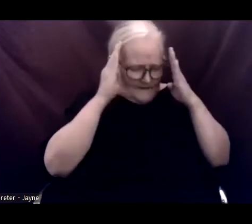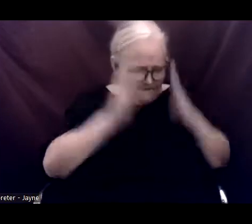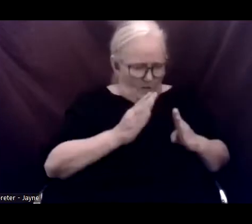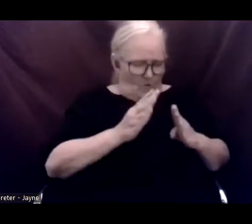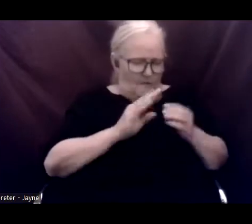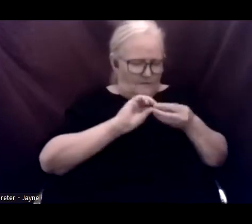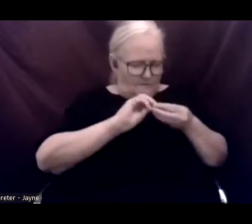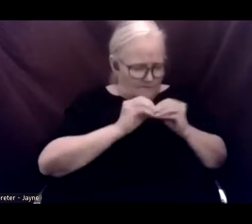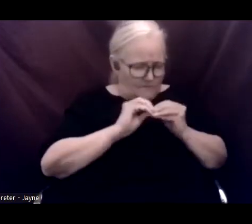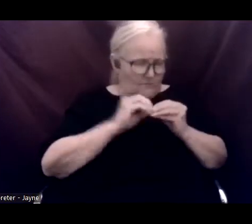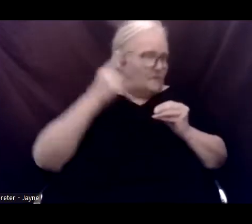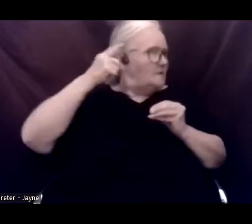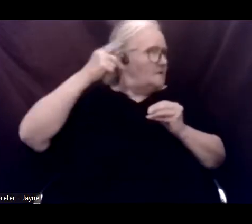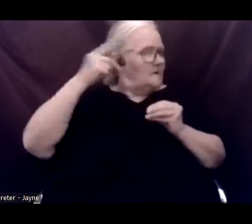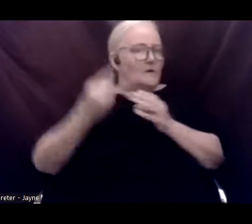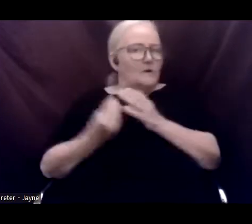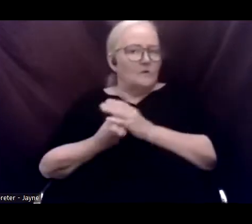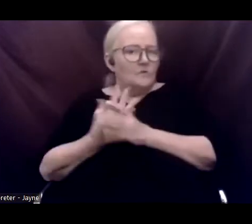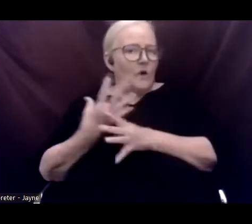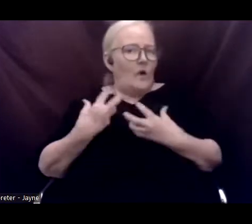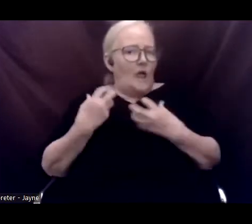or growth we want to accomplish.